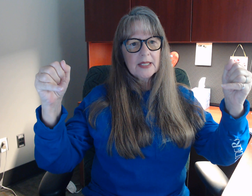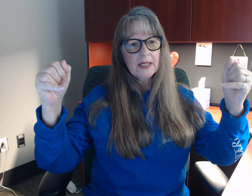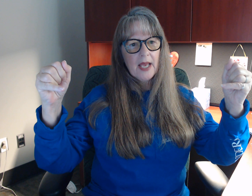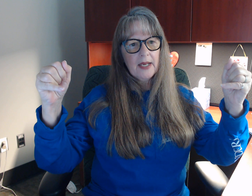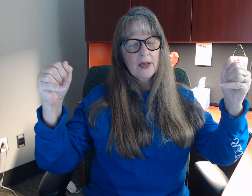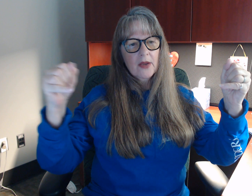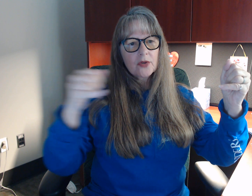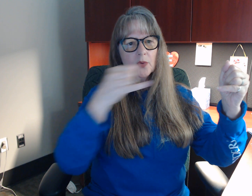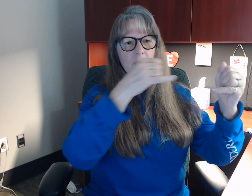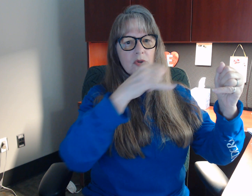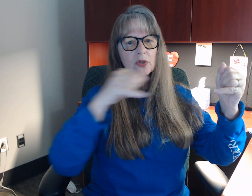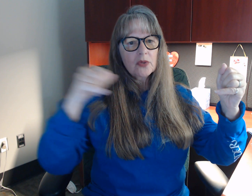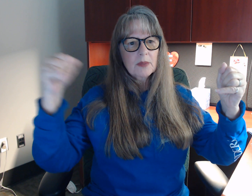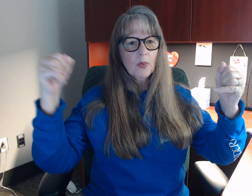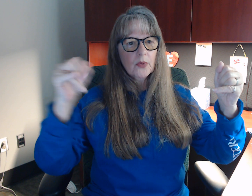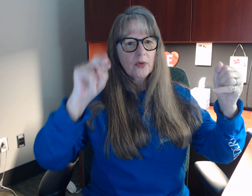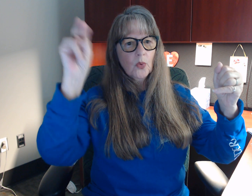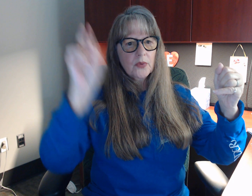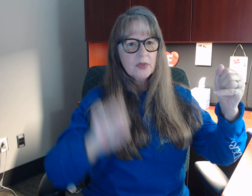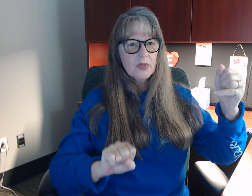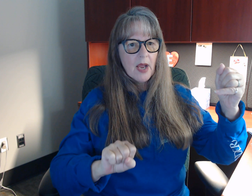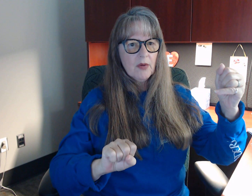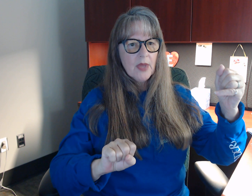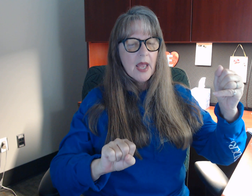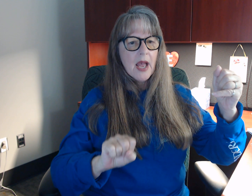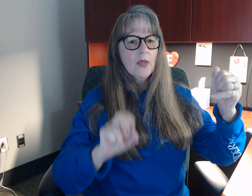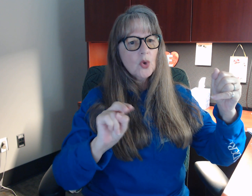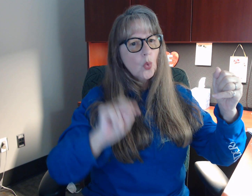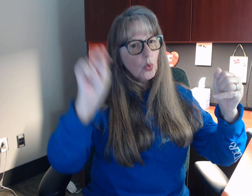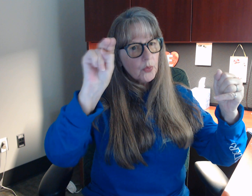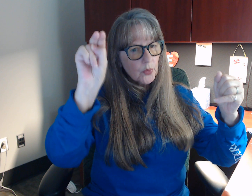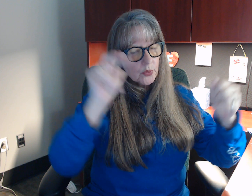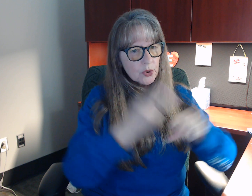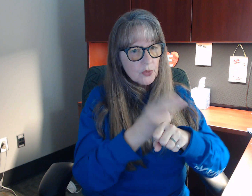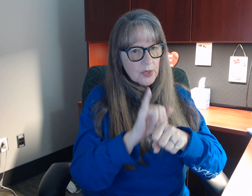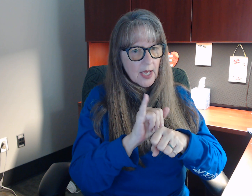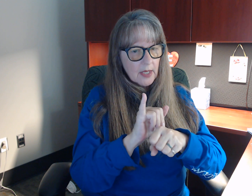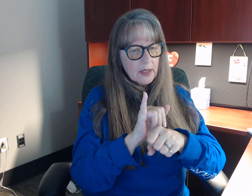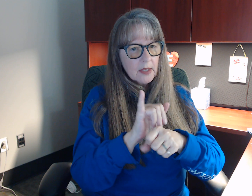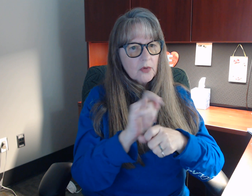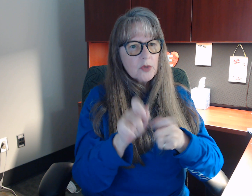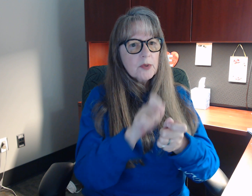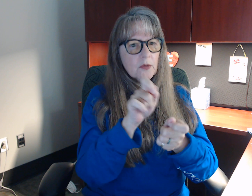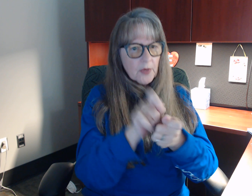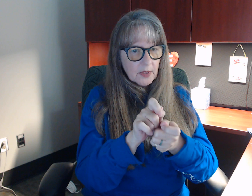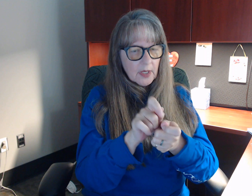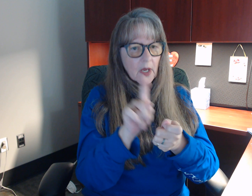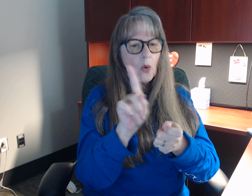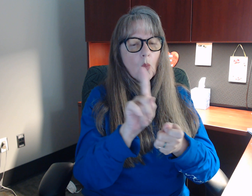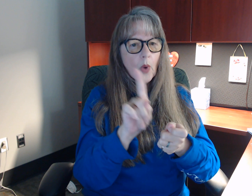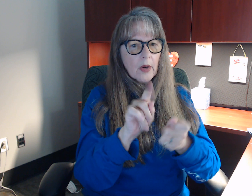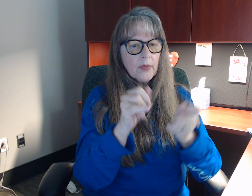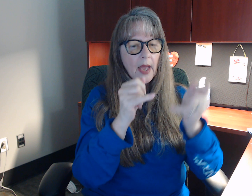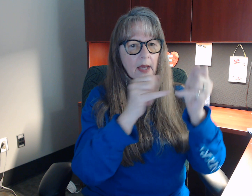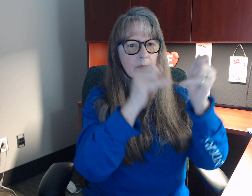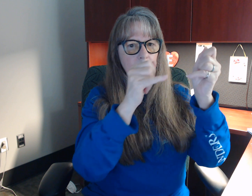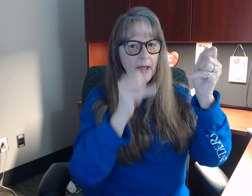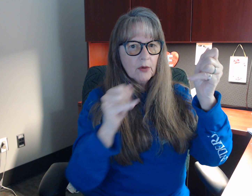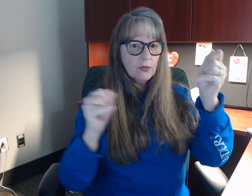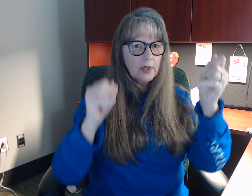line. So we usually use it border with North and South, and the Northerners use that specifically where that boundary